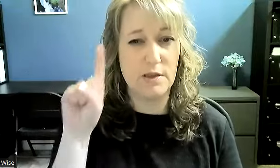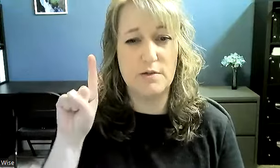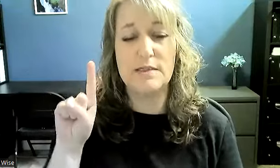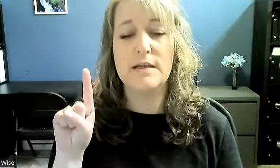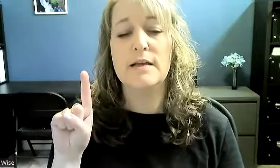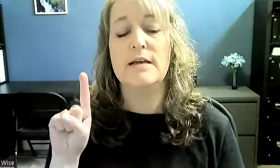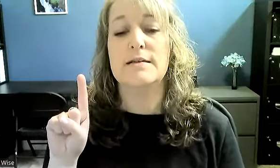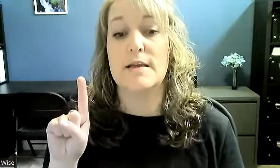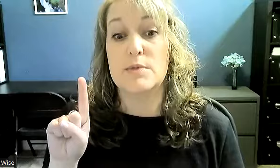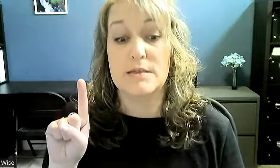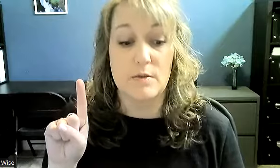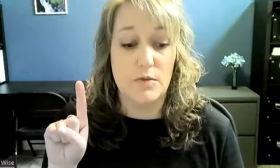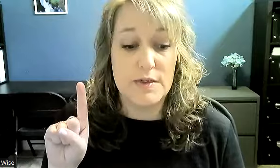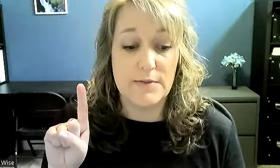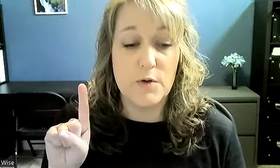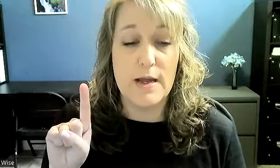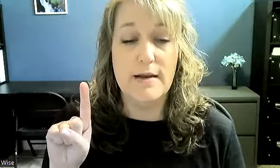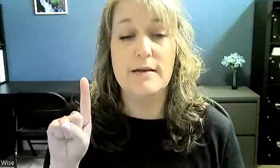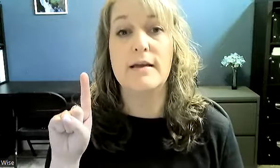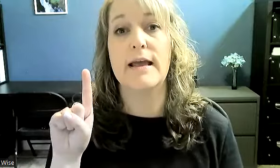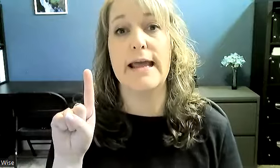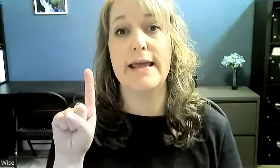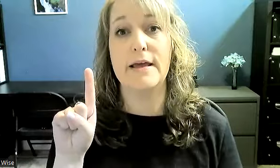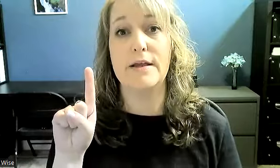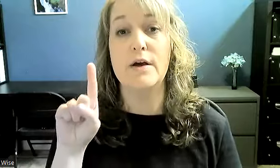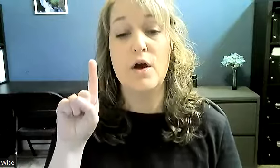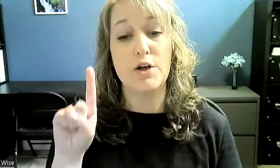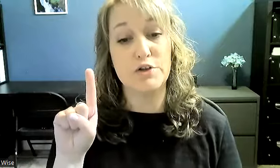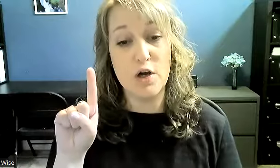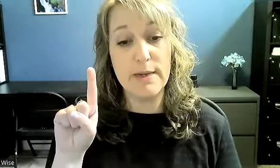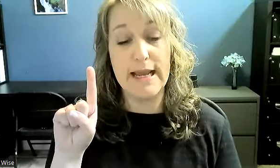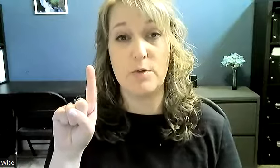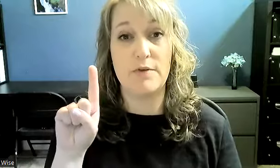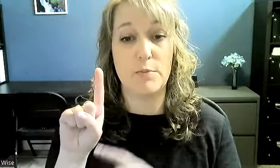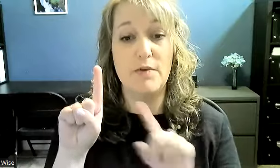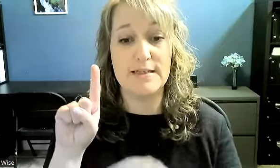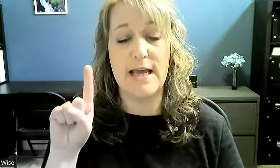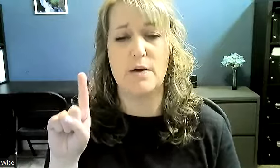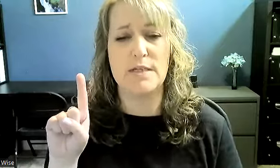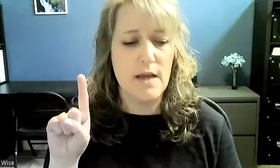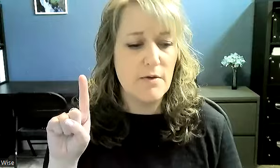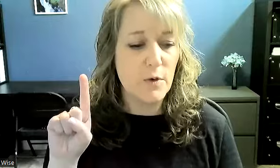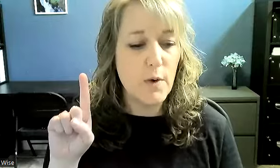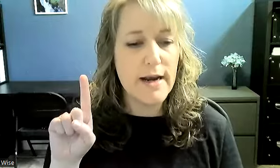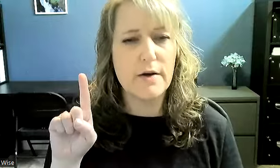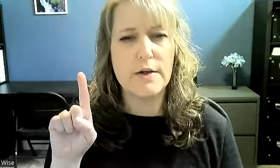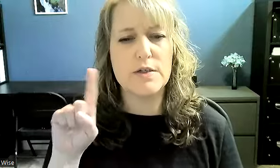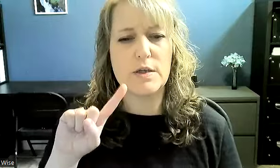closed. Same as the sign for when. And your dominant hand will have your palm facing out. For where, you just go